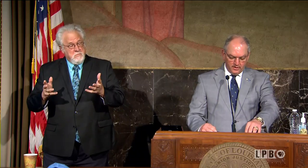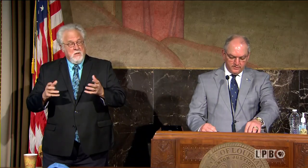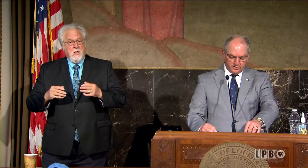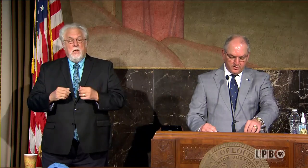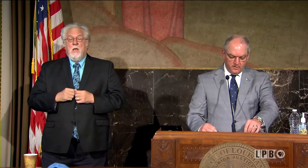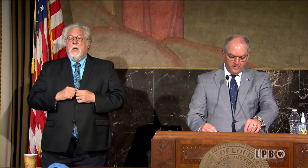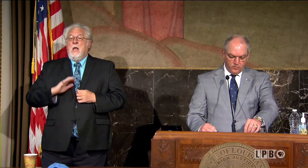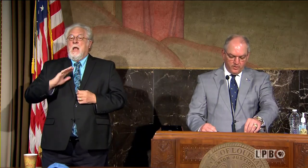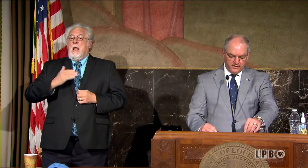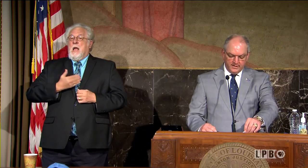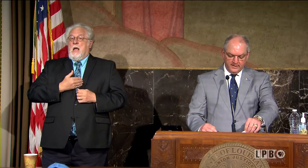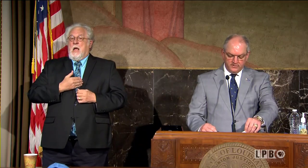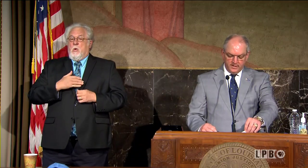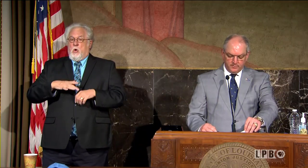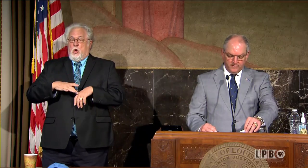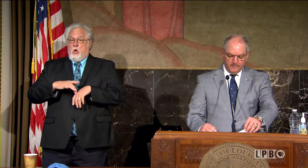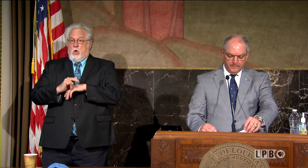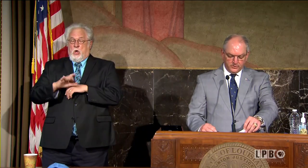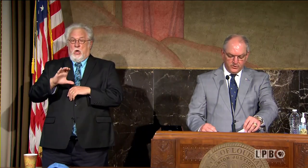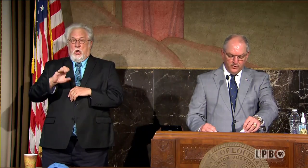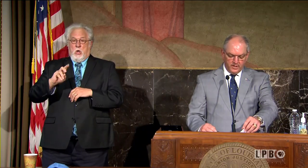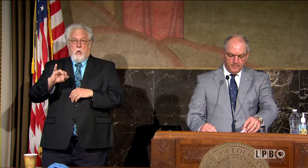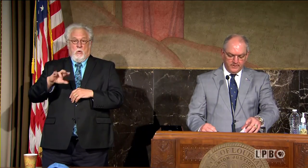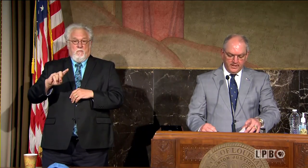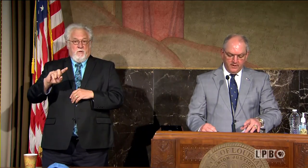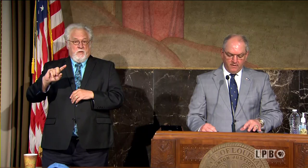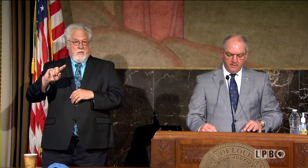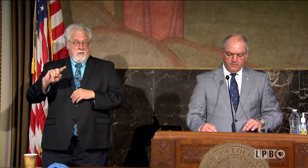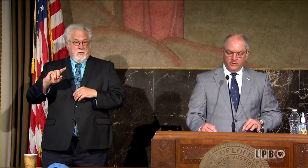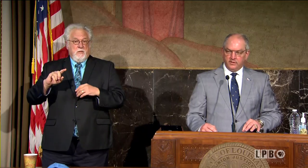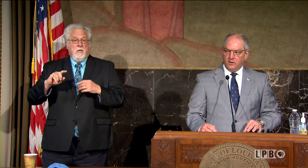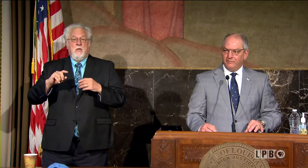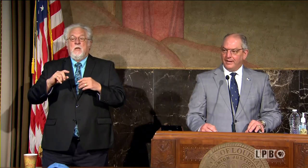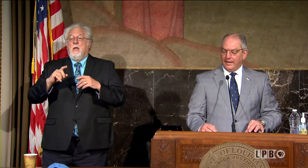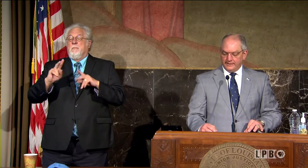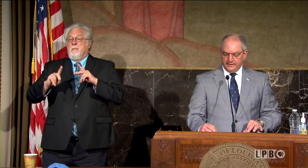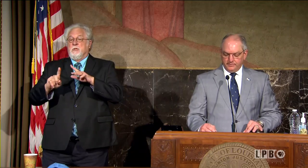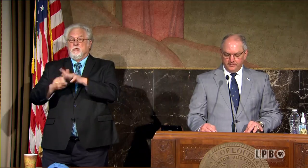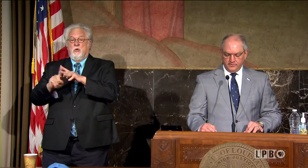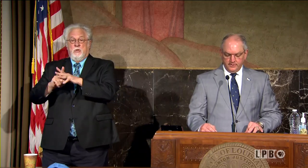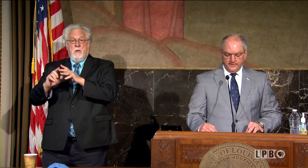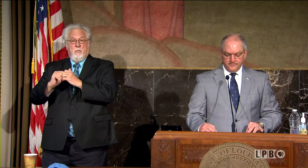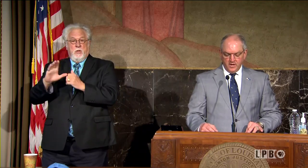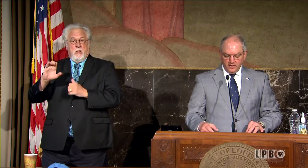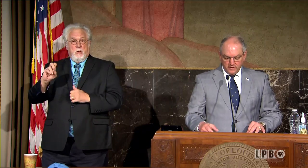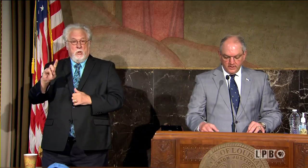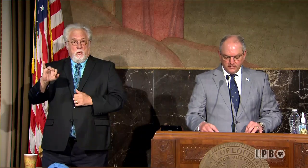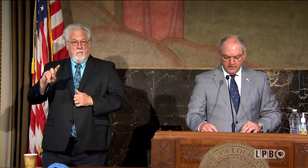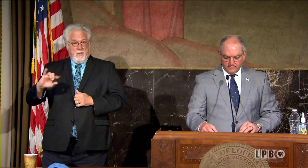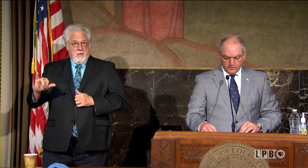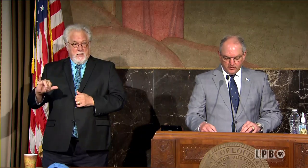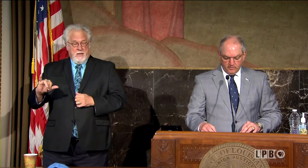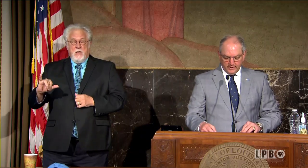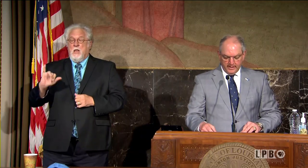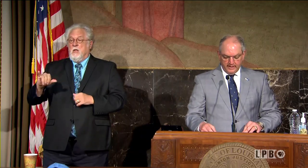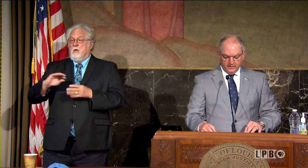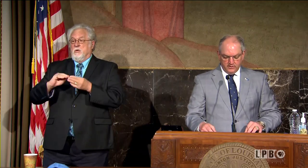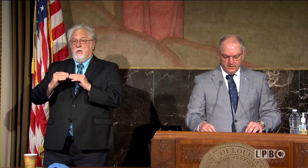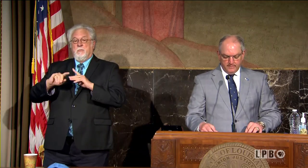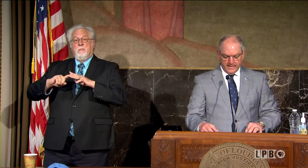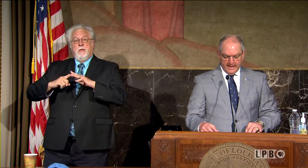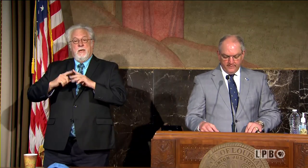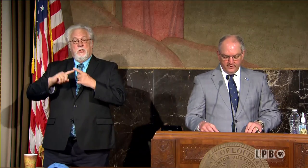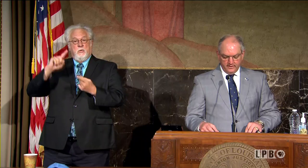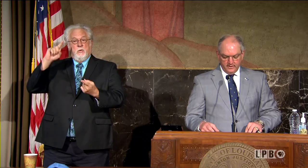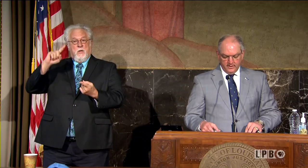You know, our earliest COVID warning sign is the number of people showing up at the ER with COVID-like symptoms. Those numbers are beginning